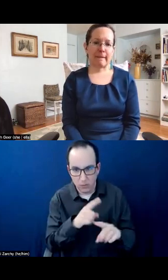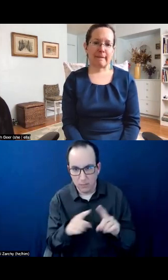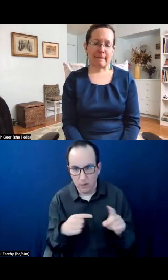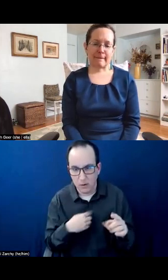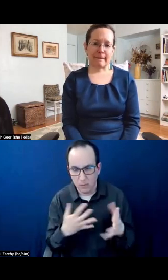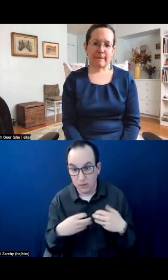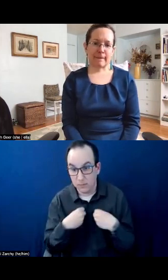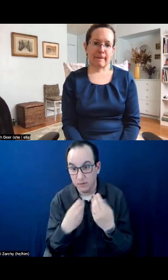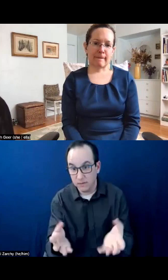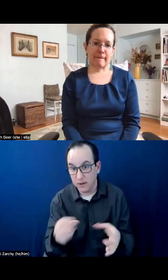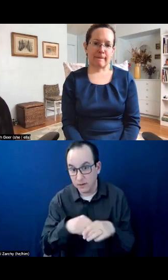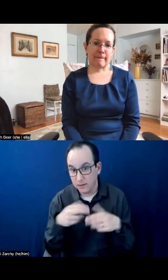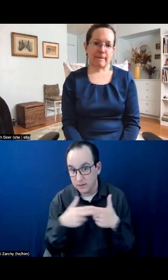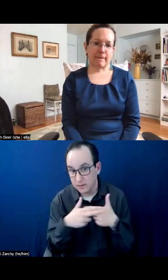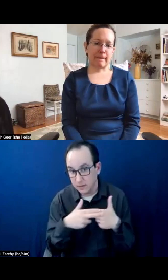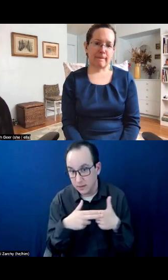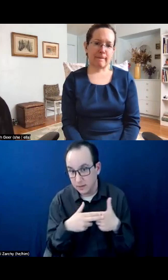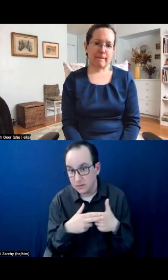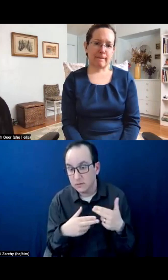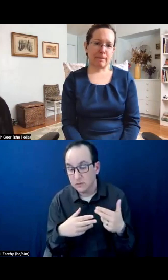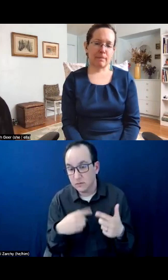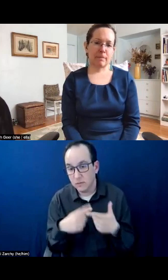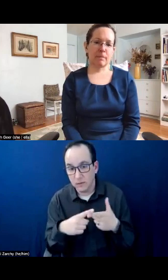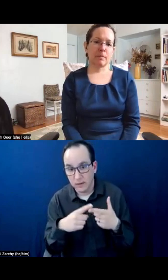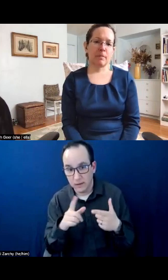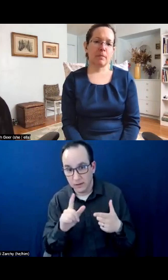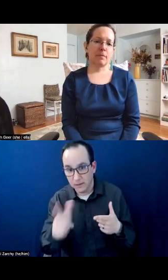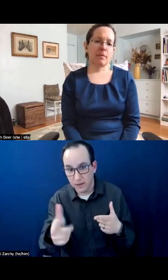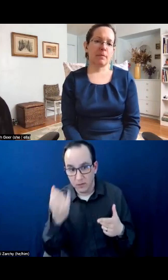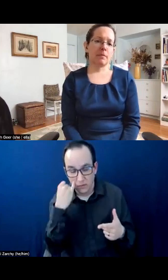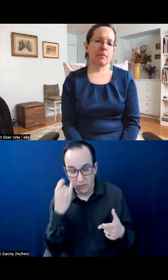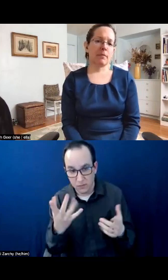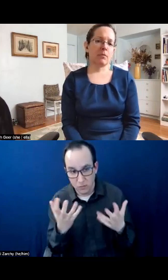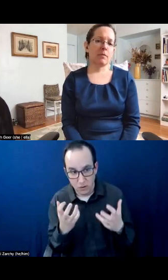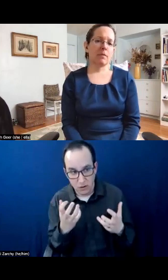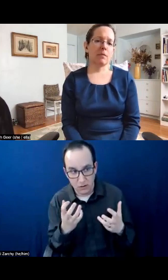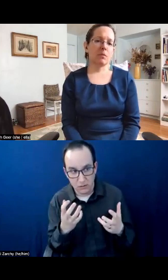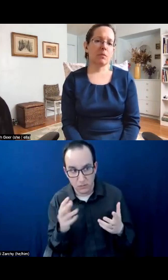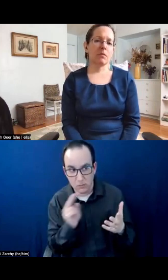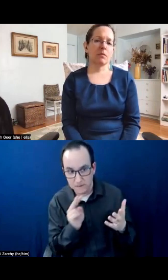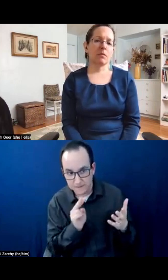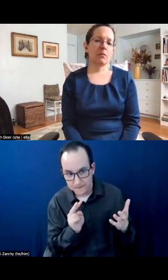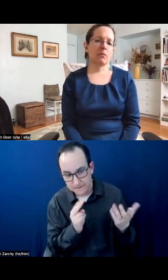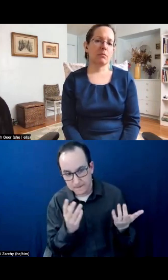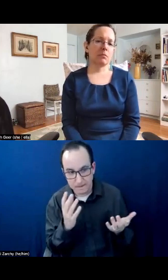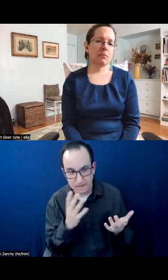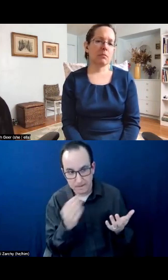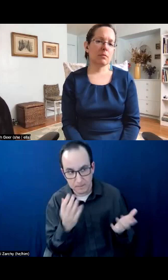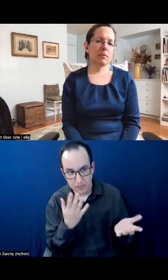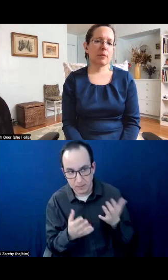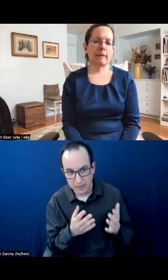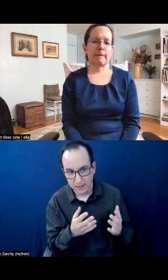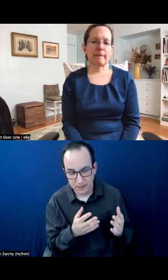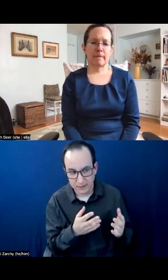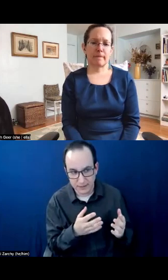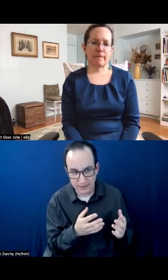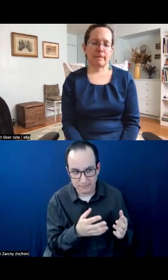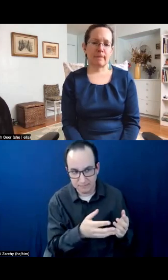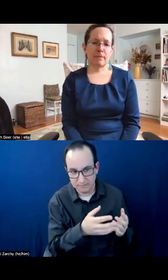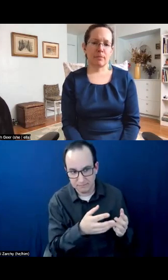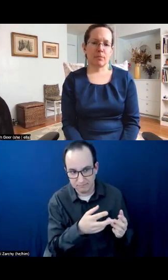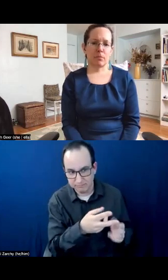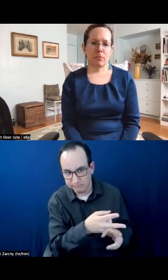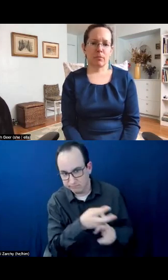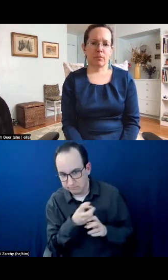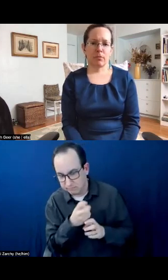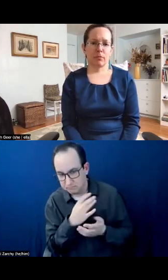I won't go into a deep explanation, but you will have access to these slides after. So feel free to read